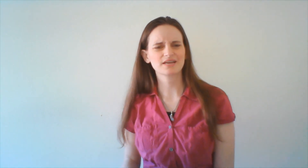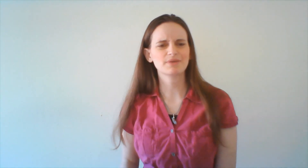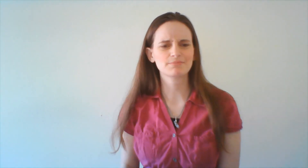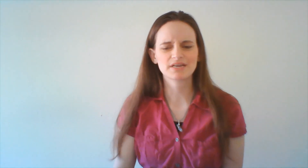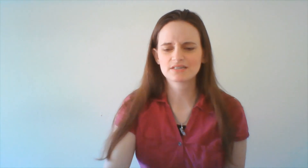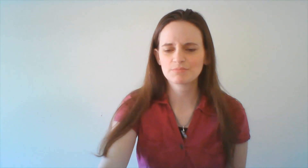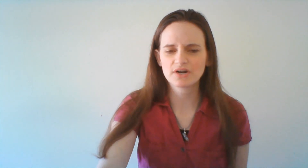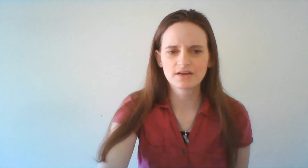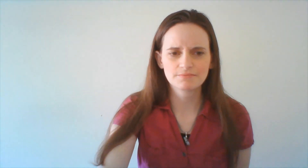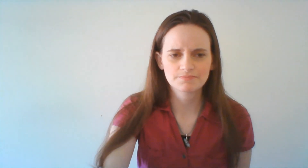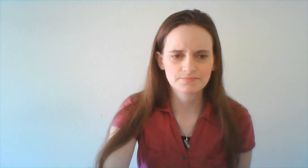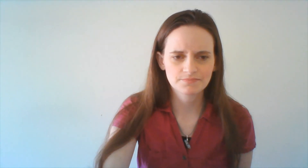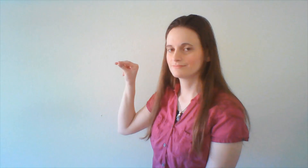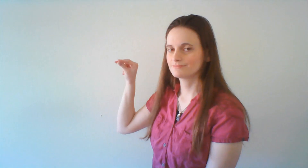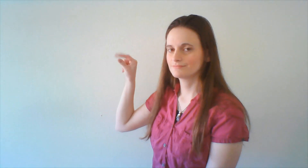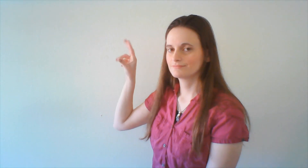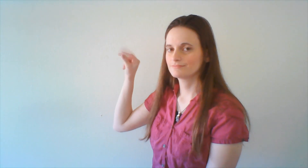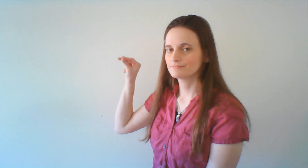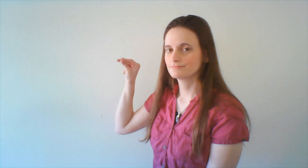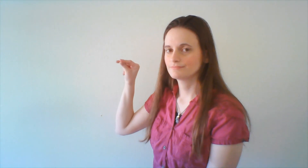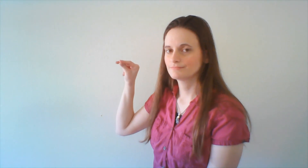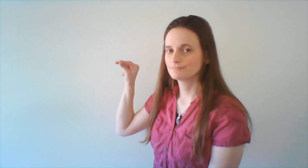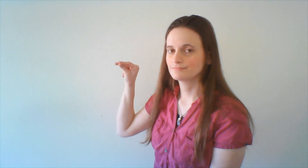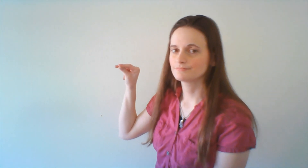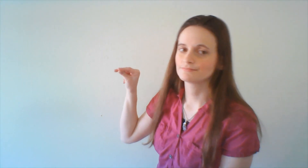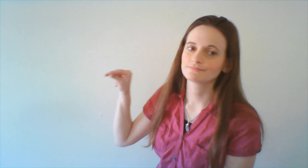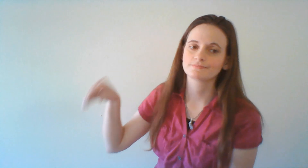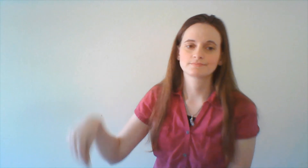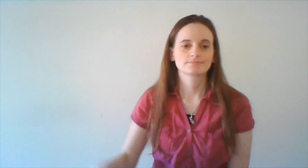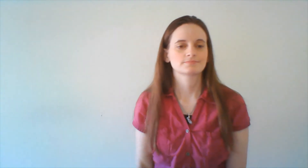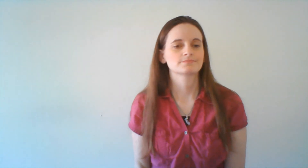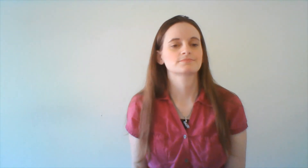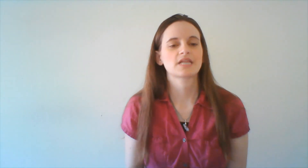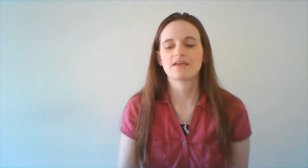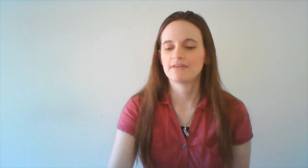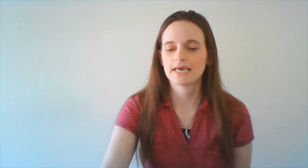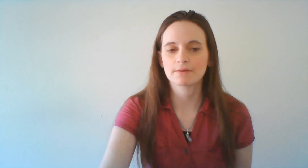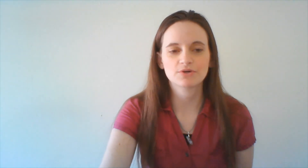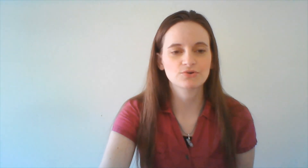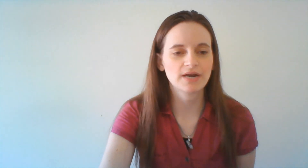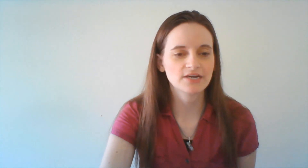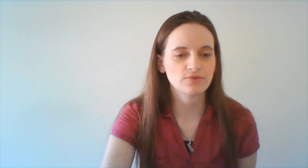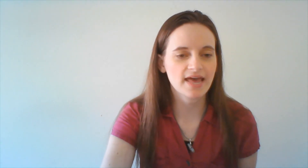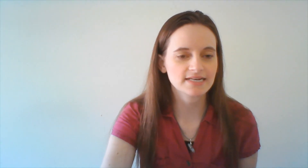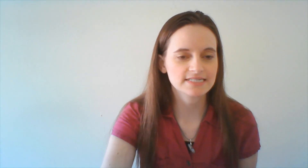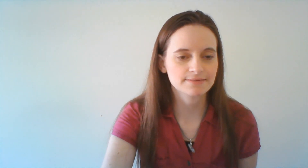being picked up right now? I feel like a bird when I do that.